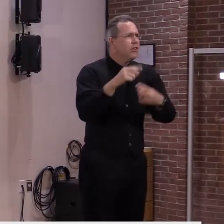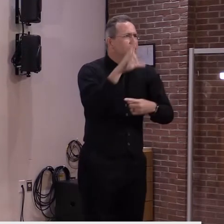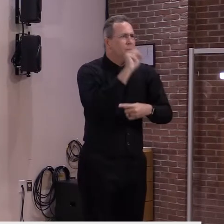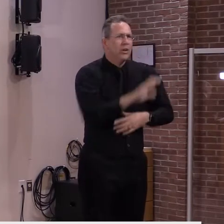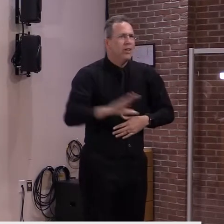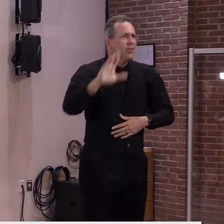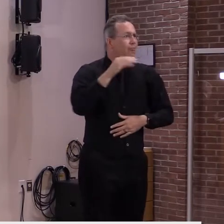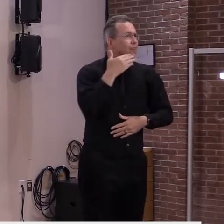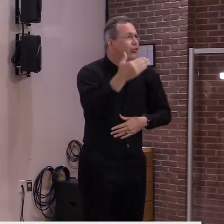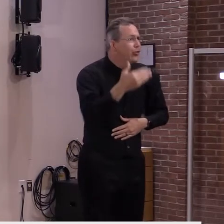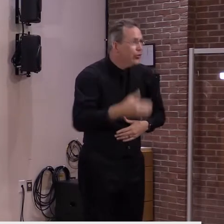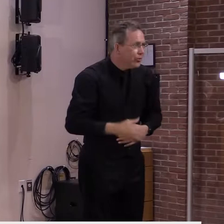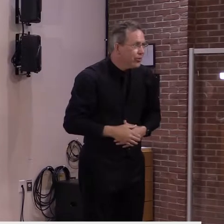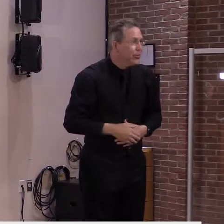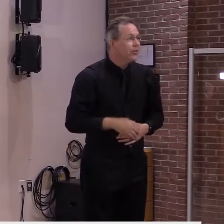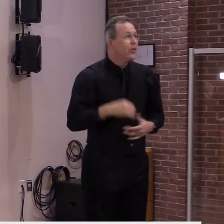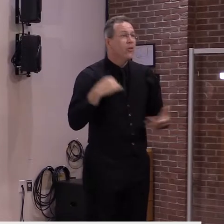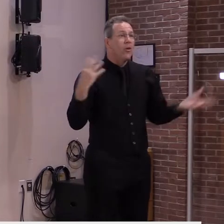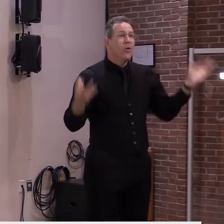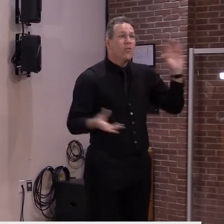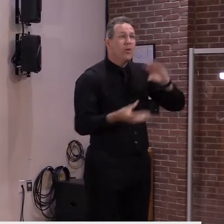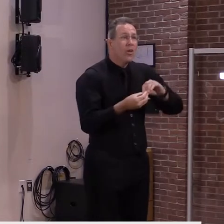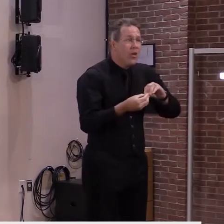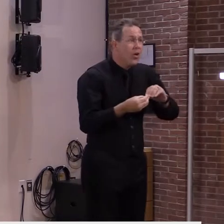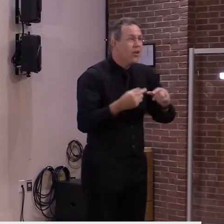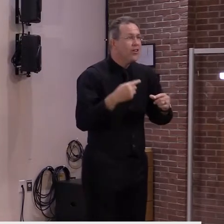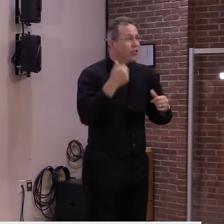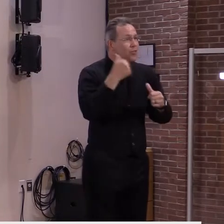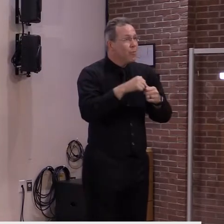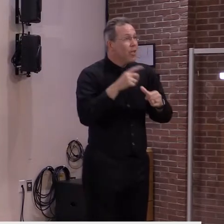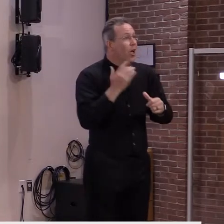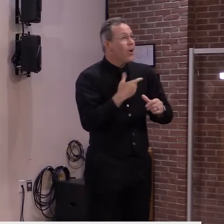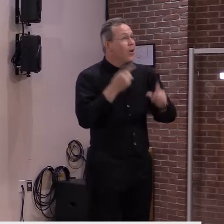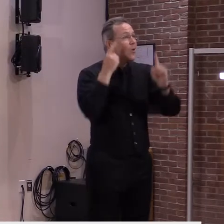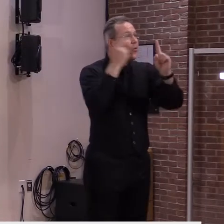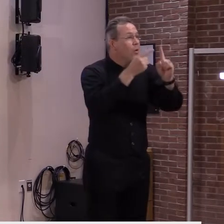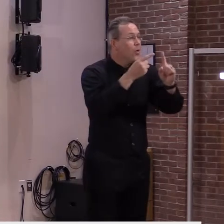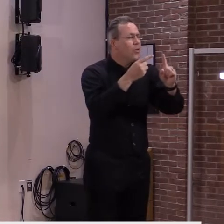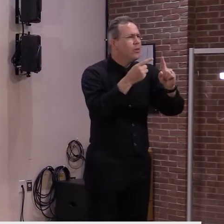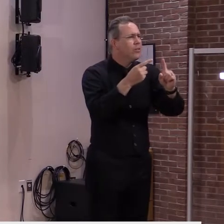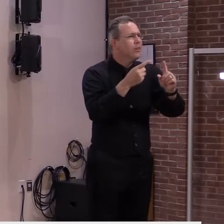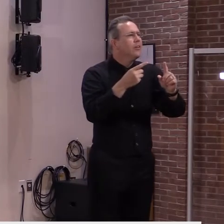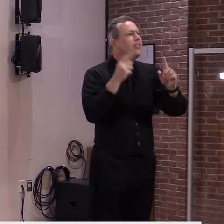on that 400,000 number. As of yesterday,